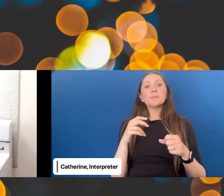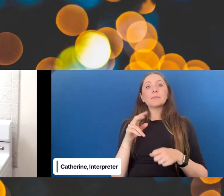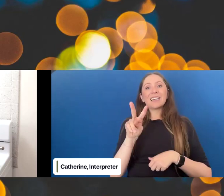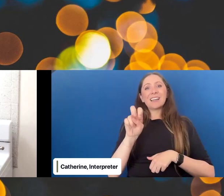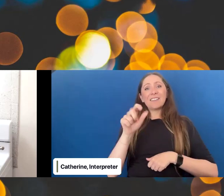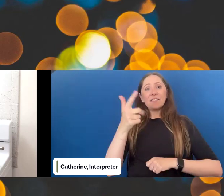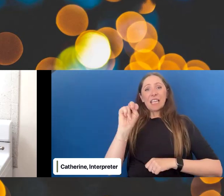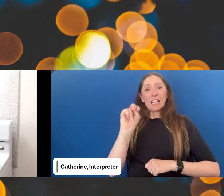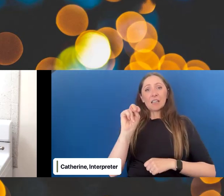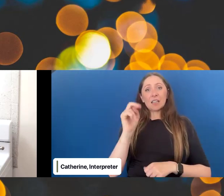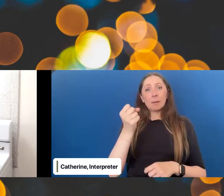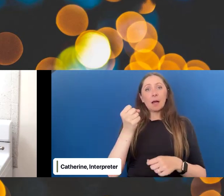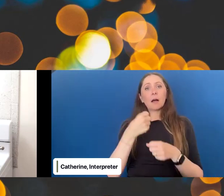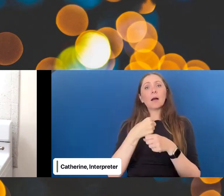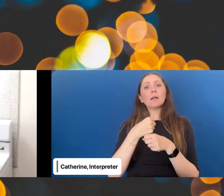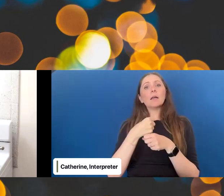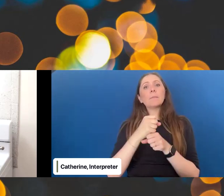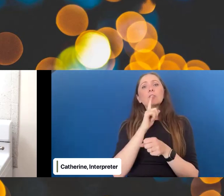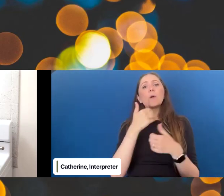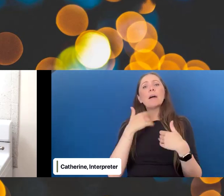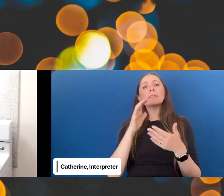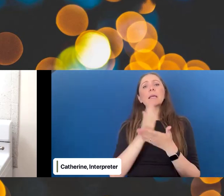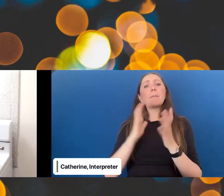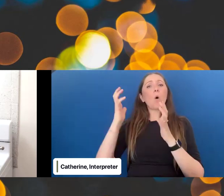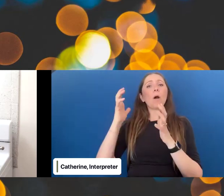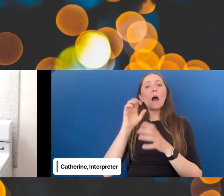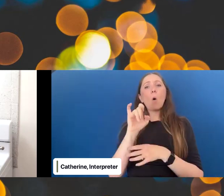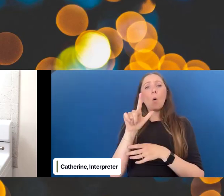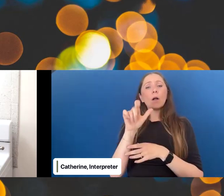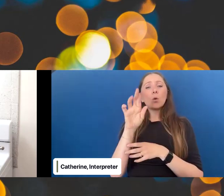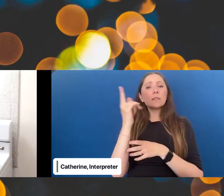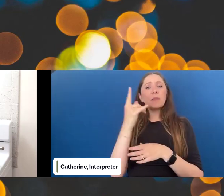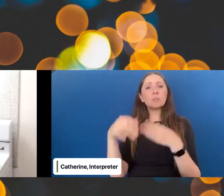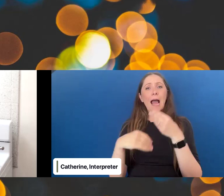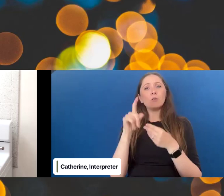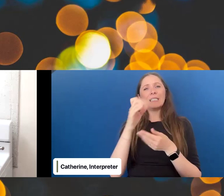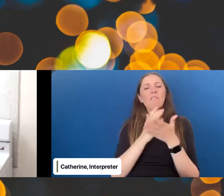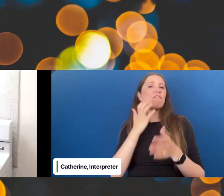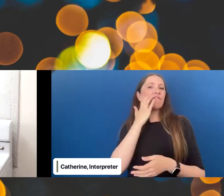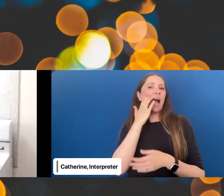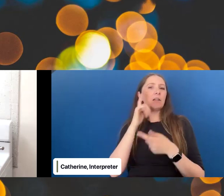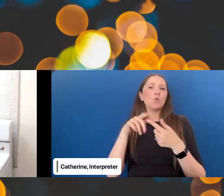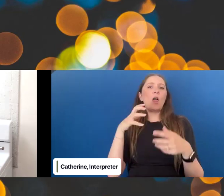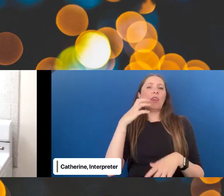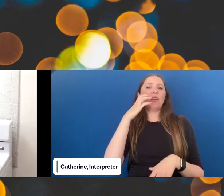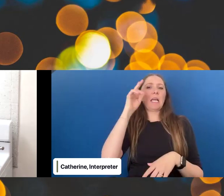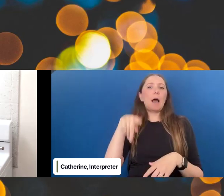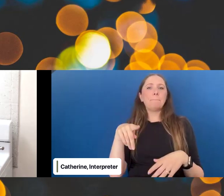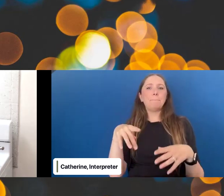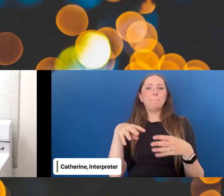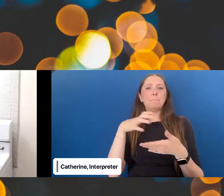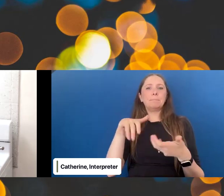vegan, just make sure there's some coconut oil or something to thicken it all together. Okay, put that 1 cup of